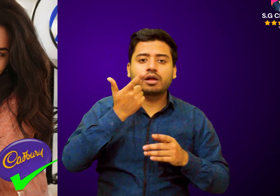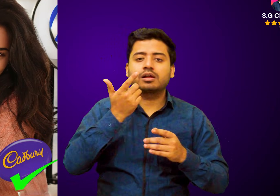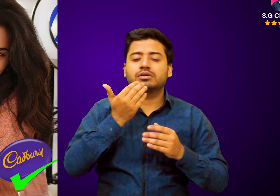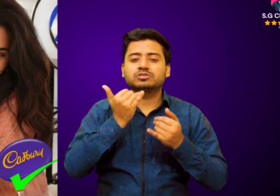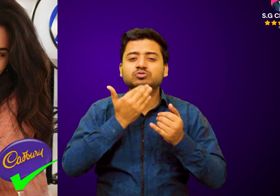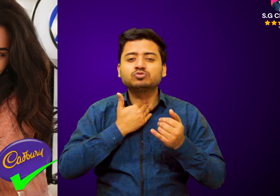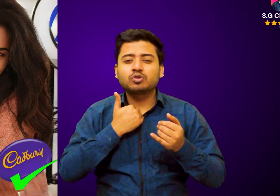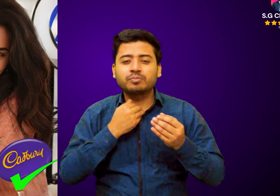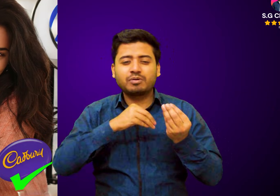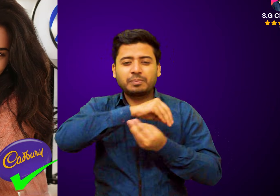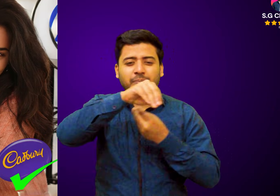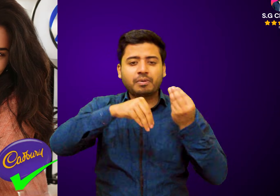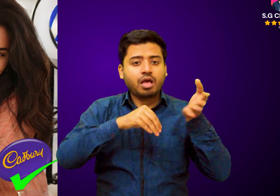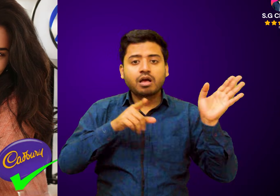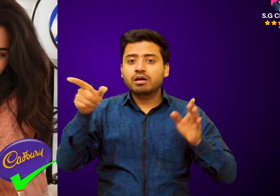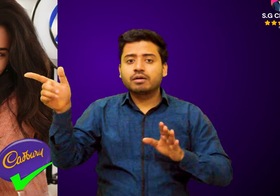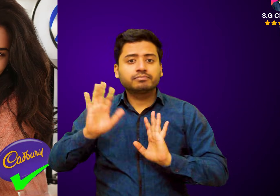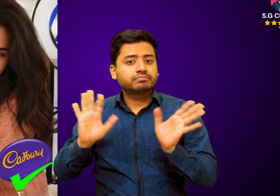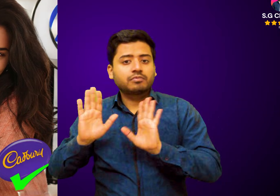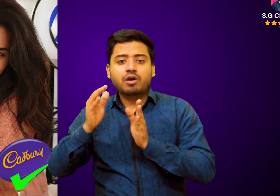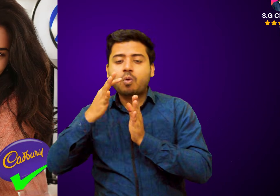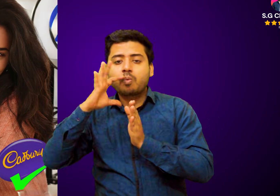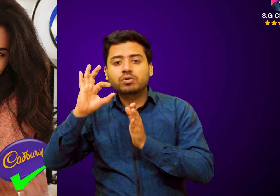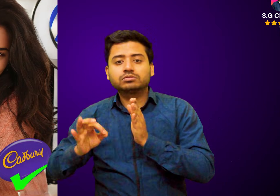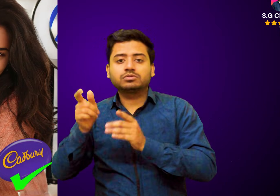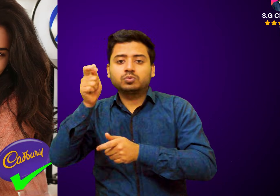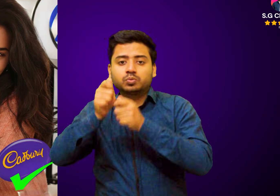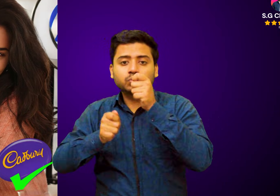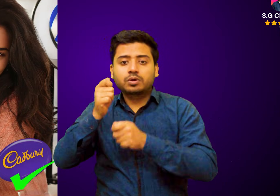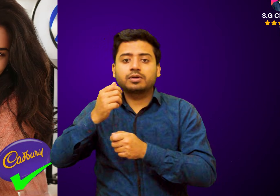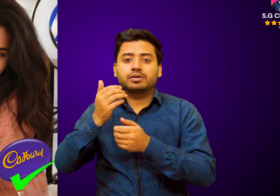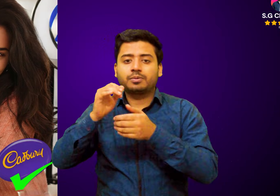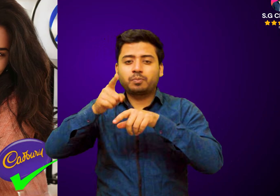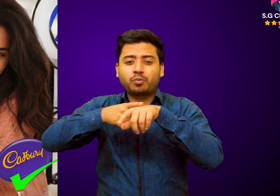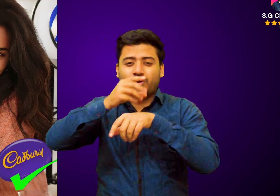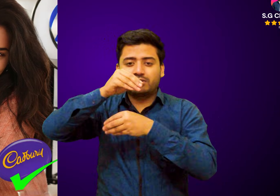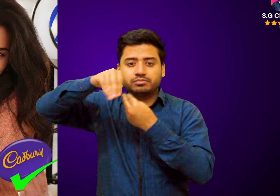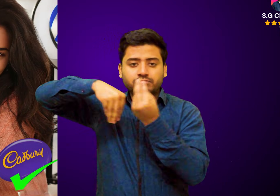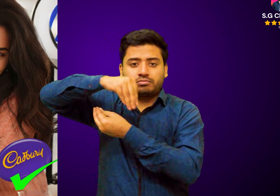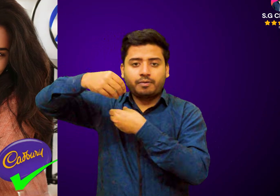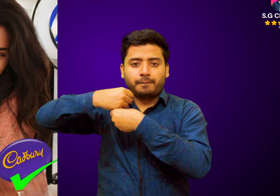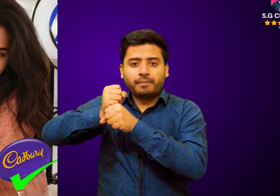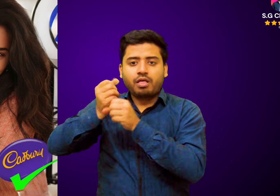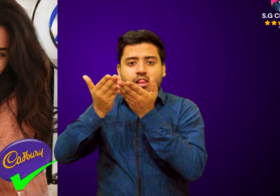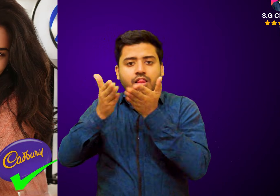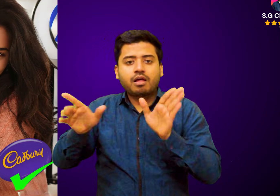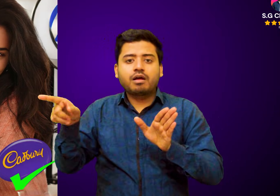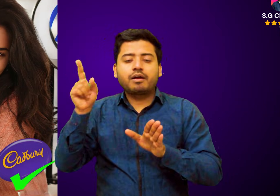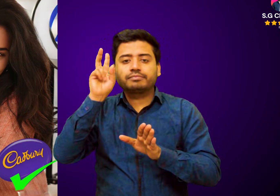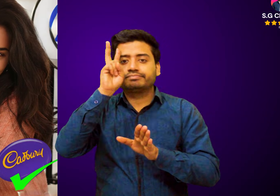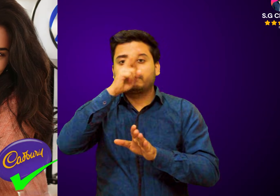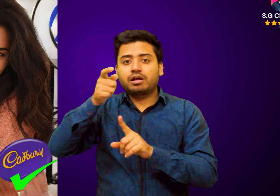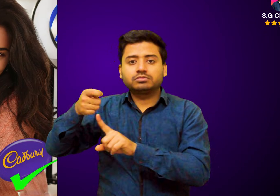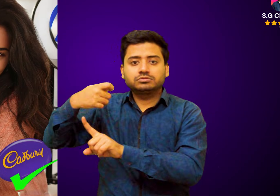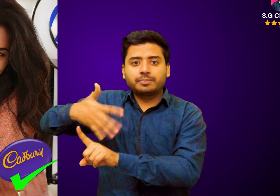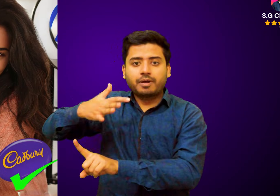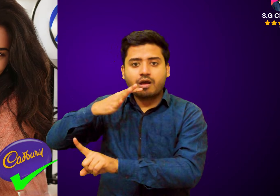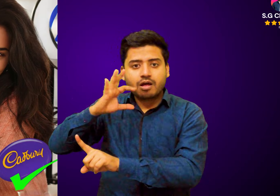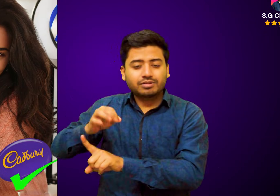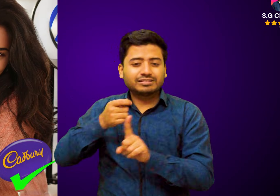and taste. The Indian version can be less rich and melt differently due to vegetable fats. Nutritional value. The shift